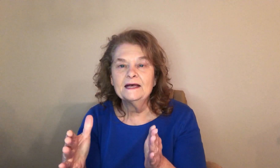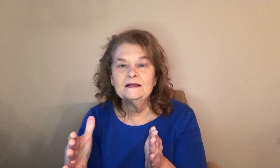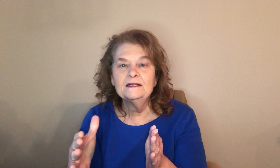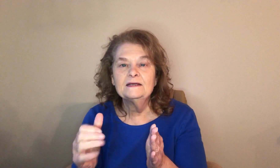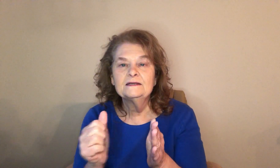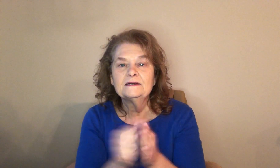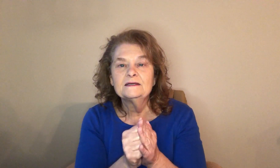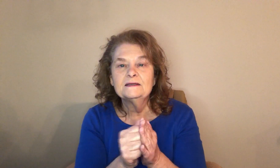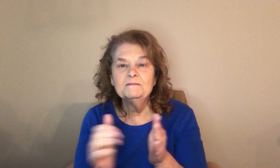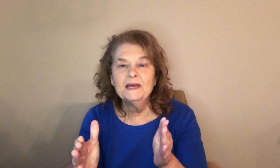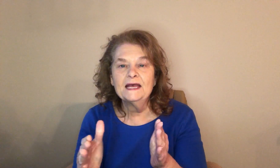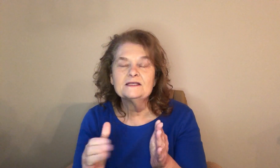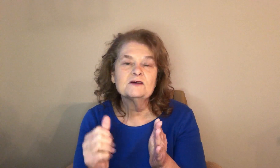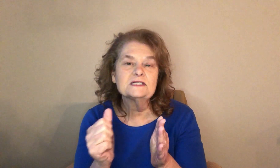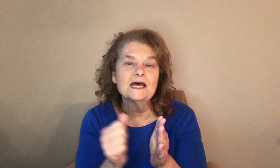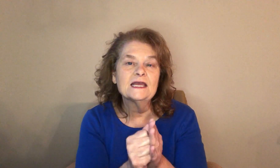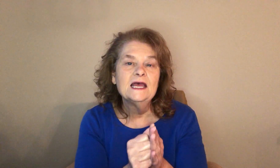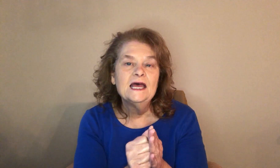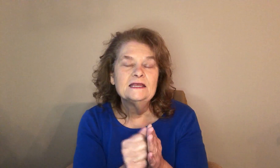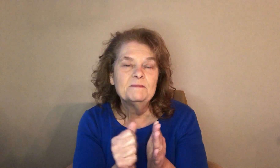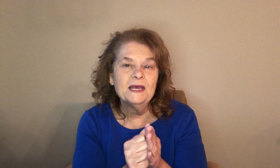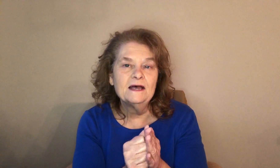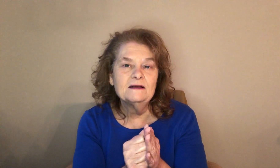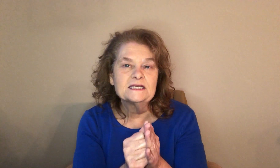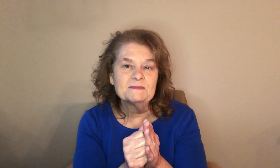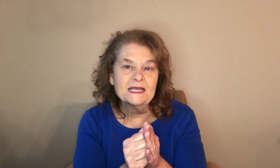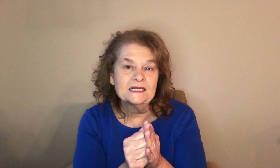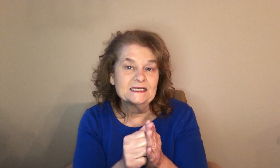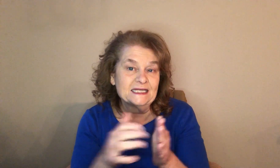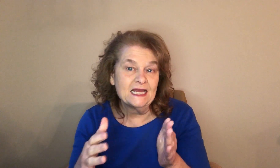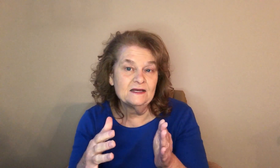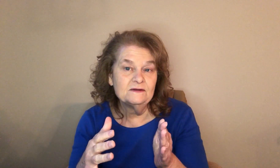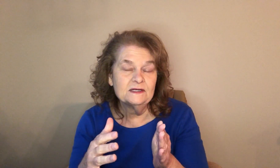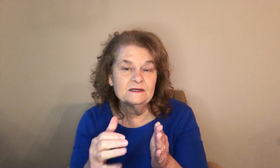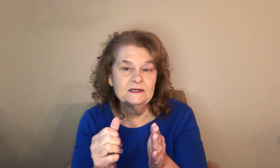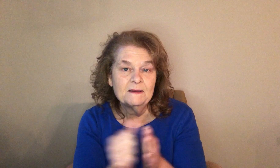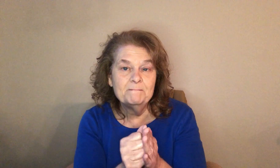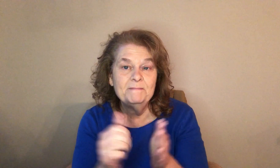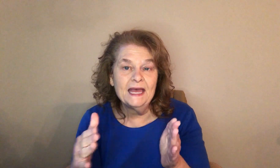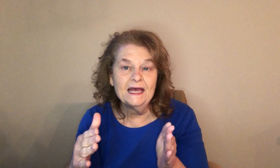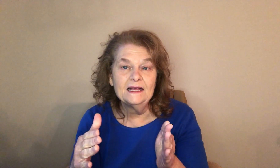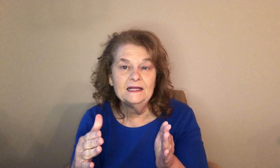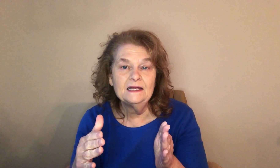bell, bell. So it's like the bell is making a sound. Bell,